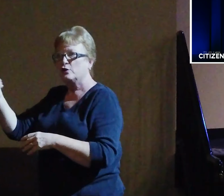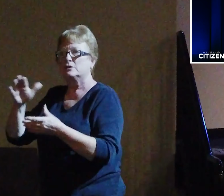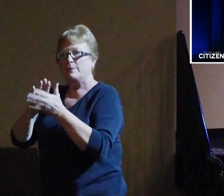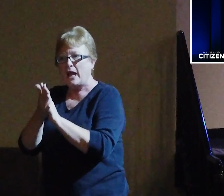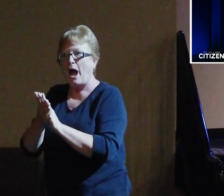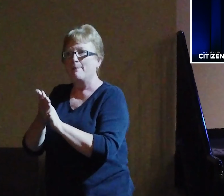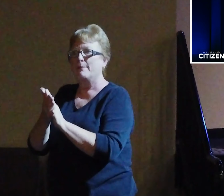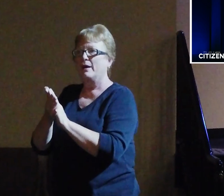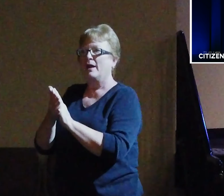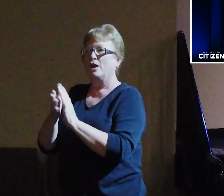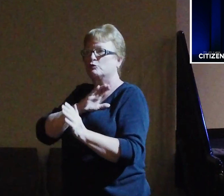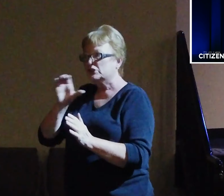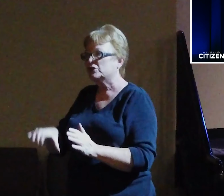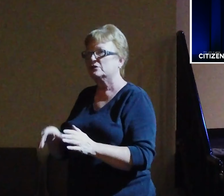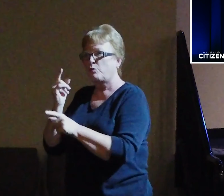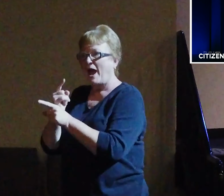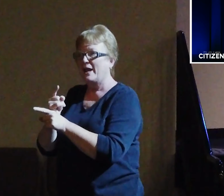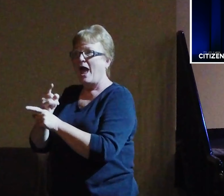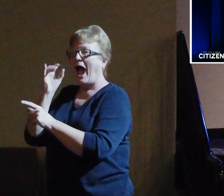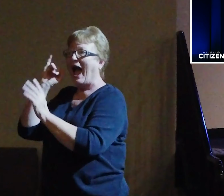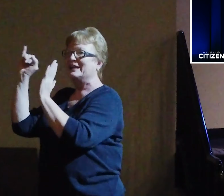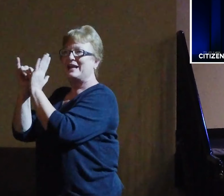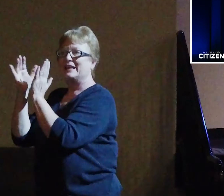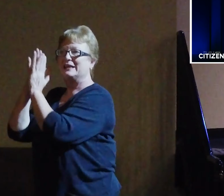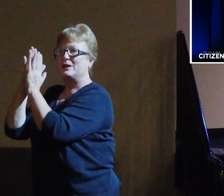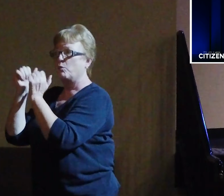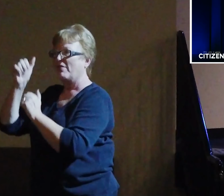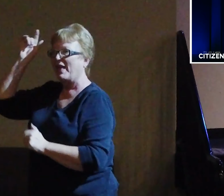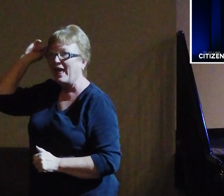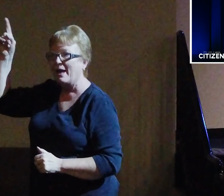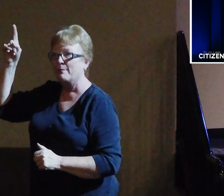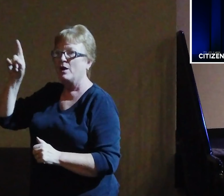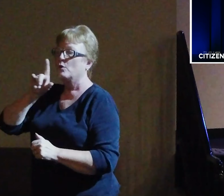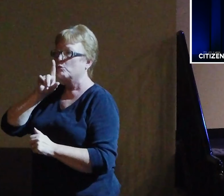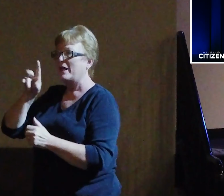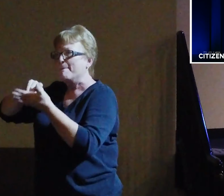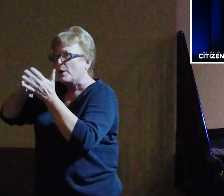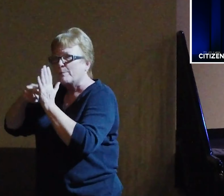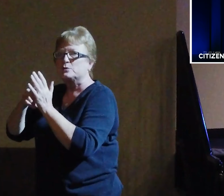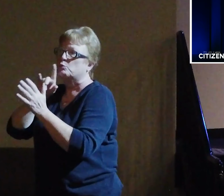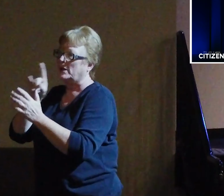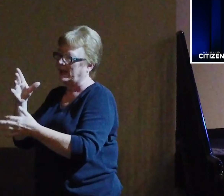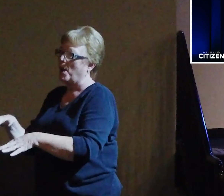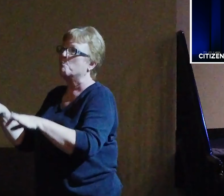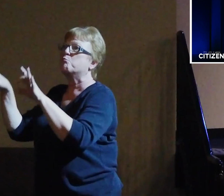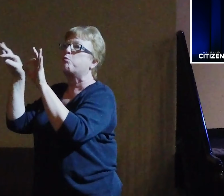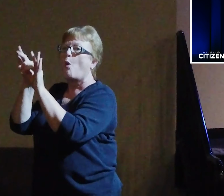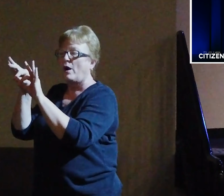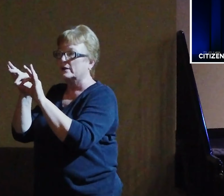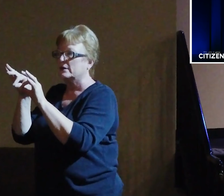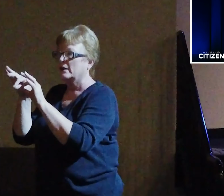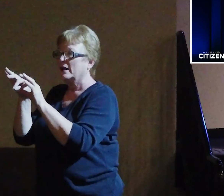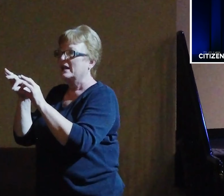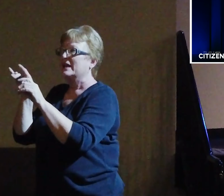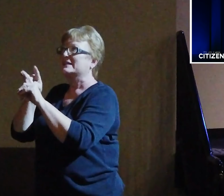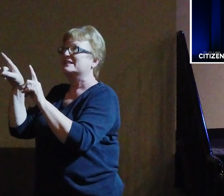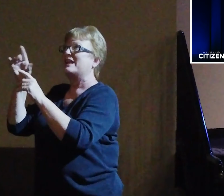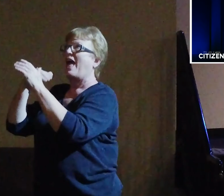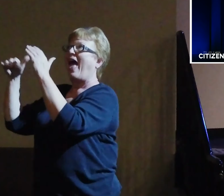Mission and purpose. Identity and purpose. These are two very important things. And compared to our heavenly citizenship, then,